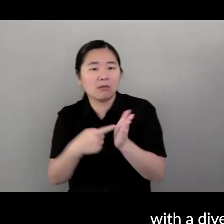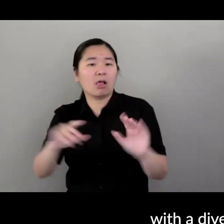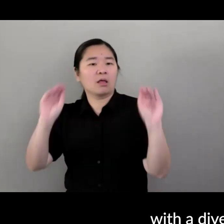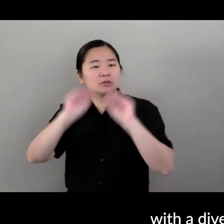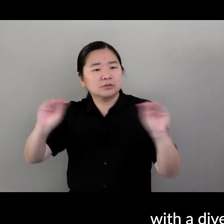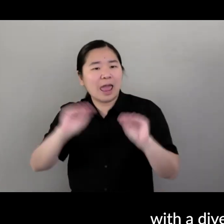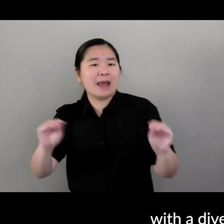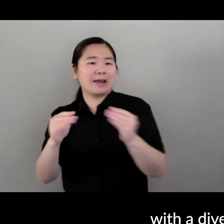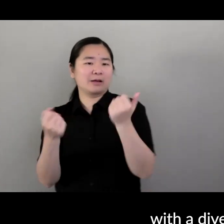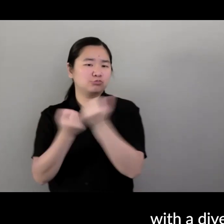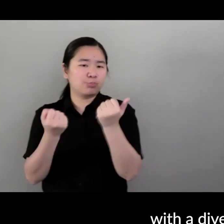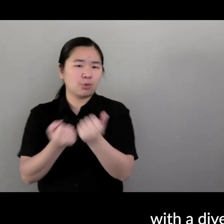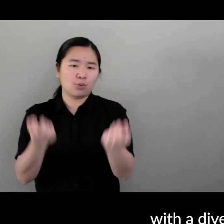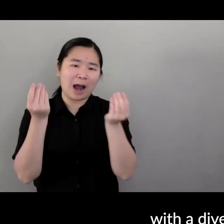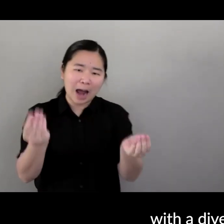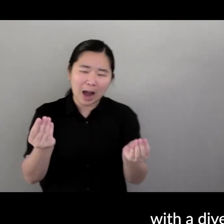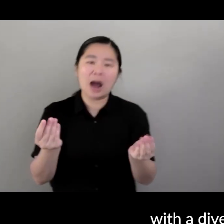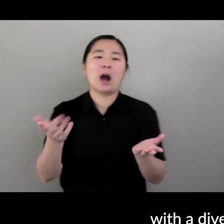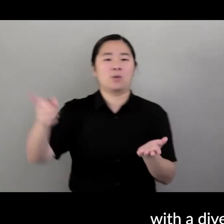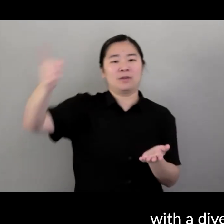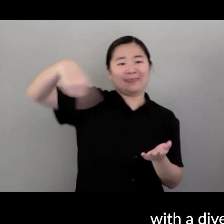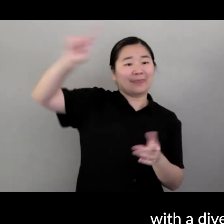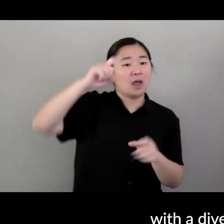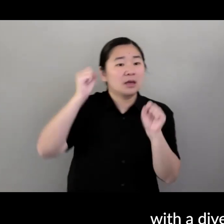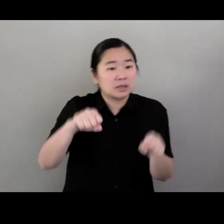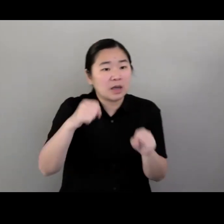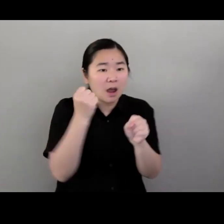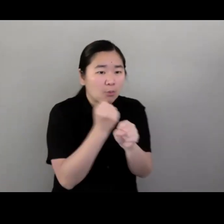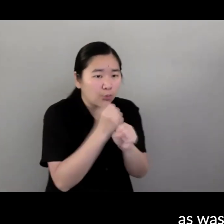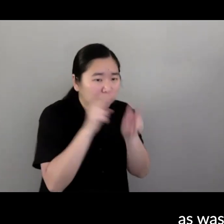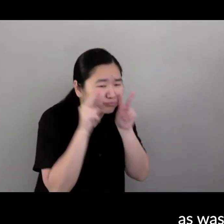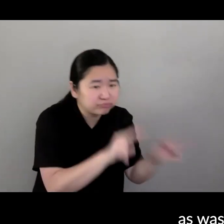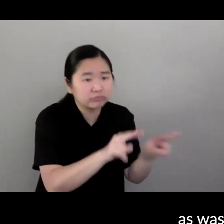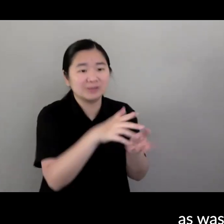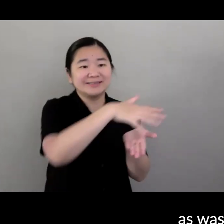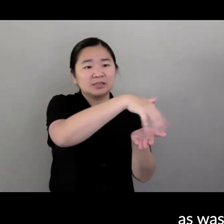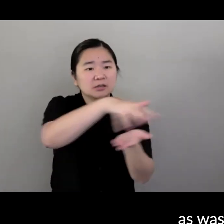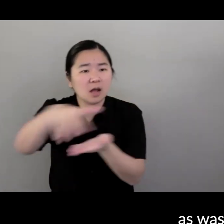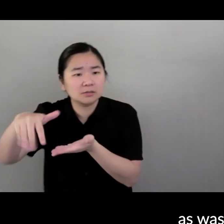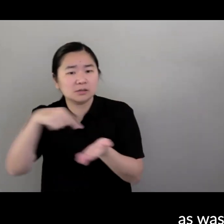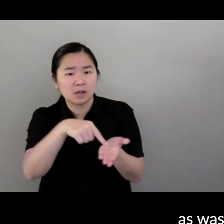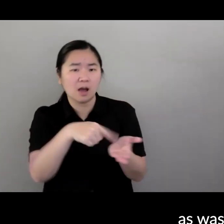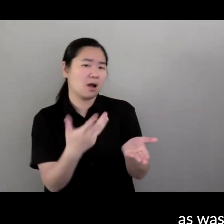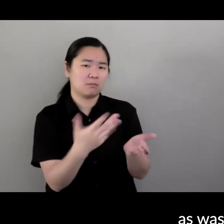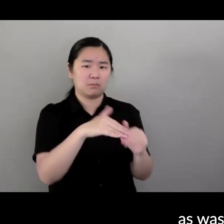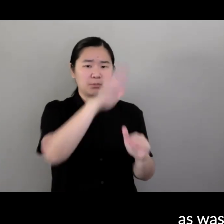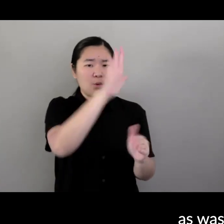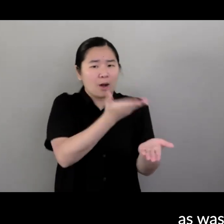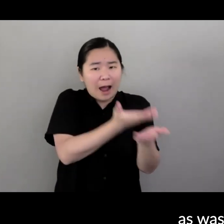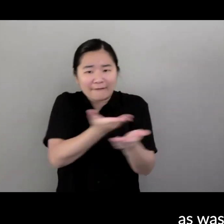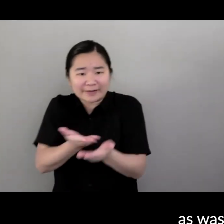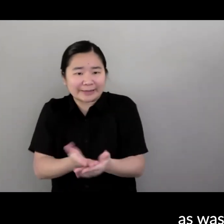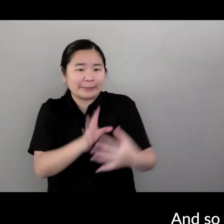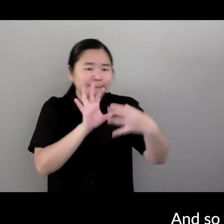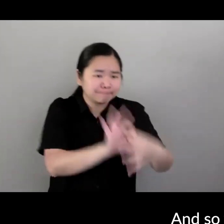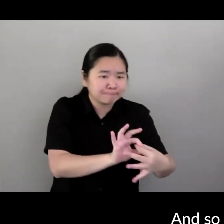a diversity of programs and the OPDs that are engaged. As was said earlier, 200 OPDs in the